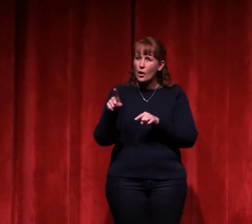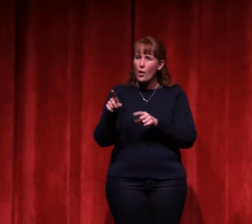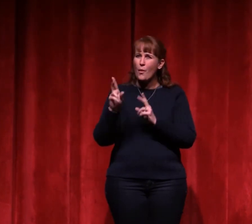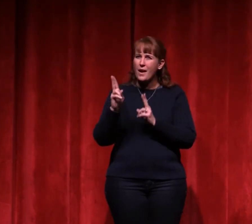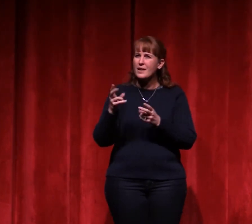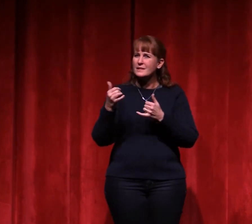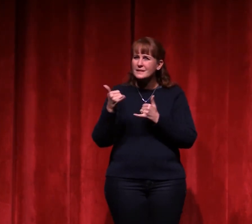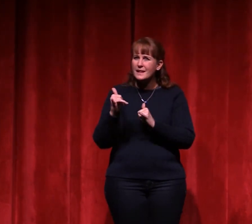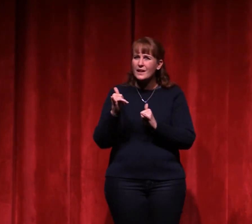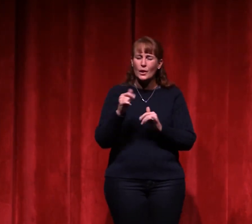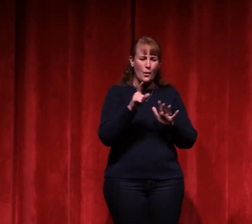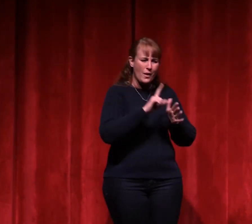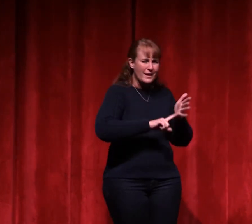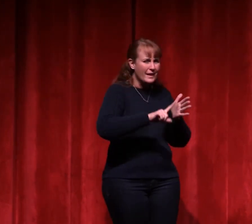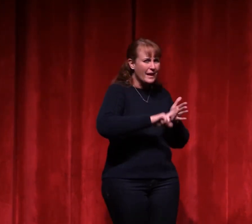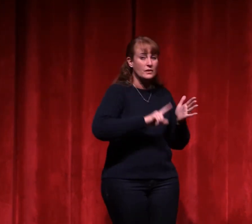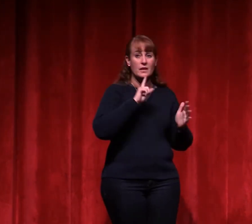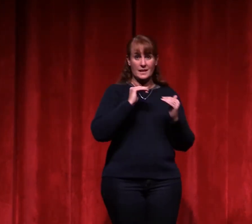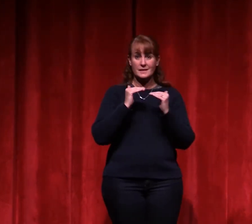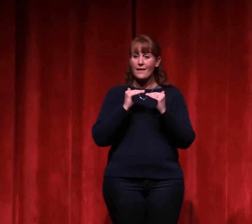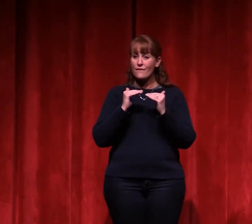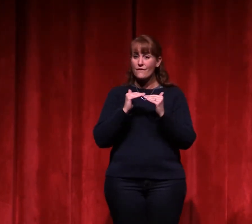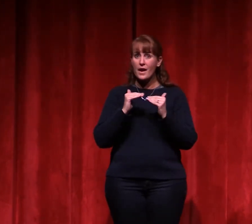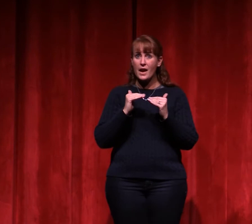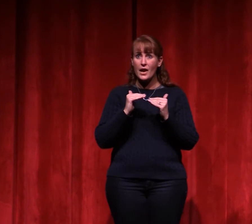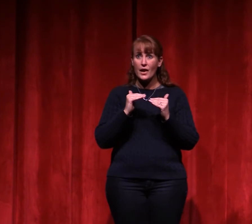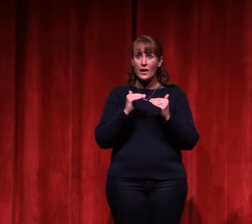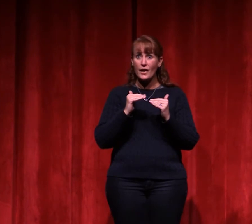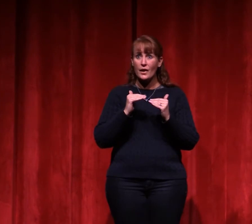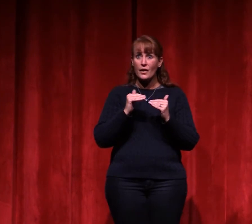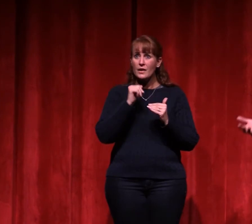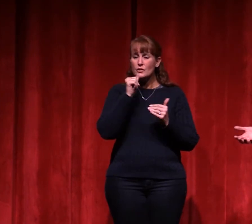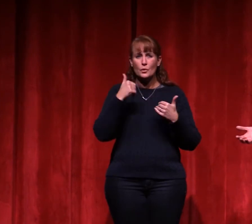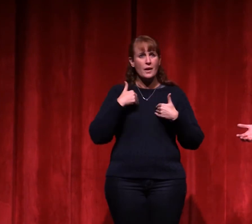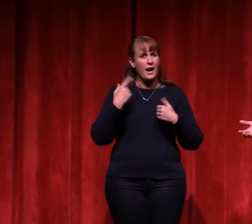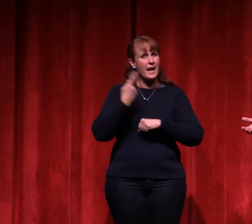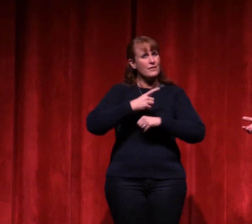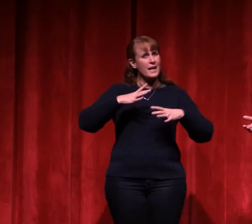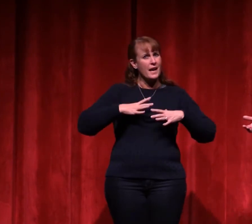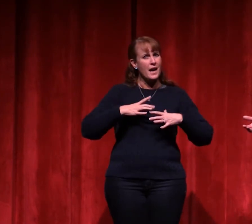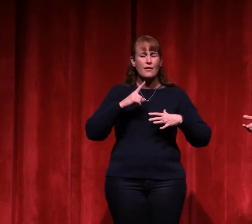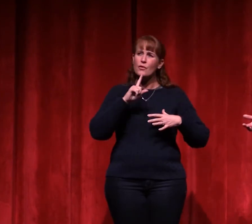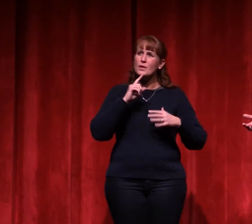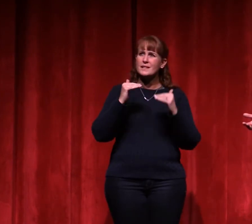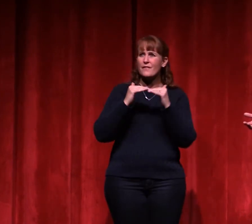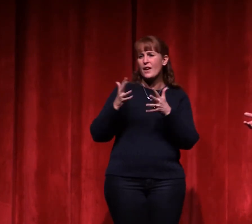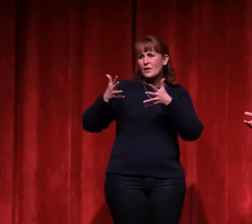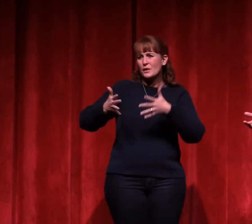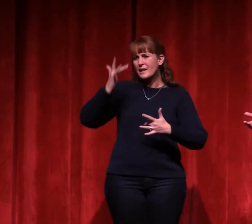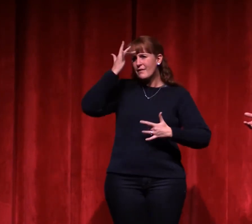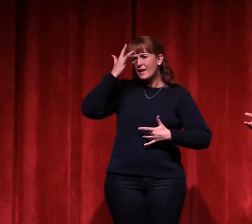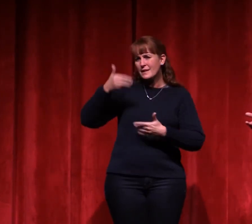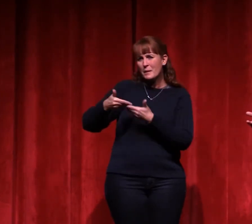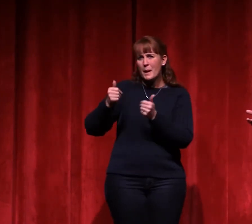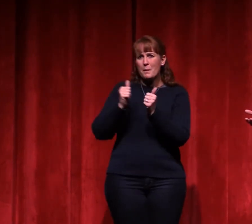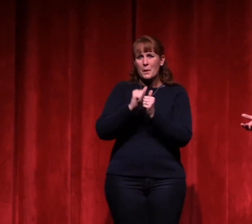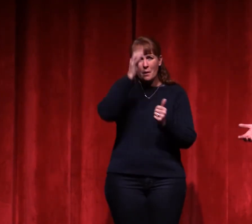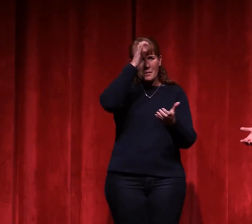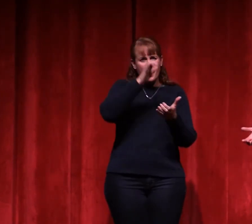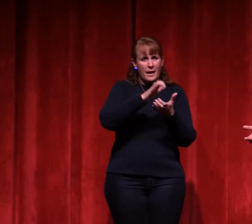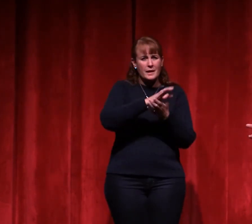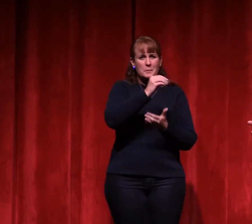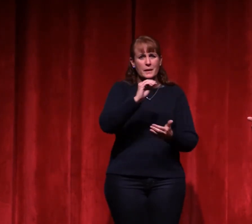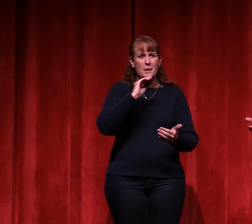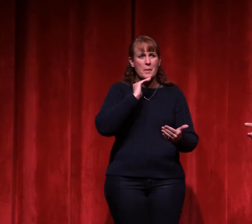I cancel? Is it fair to deprive myself of a day off? Is it fair to leave my sick child with my husband and daughter? Do